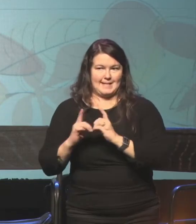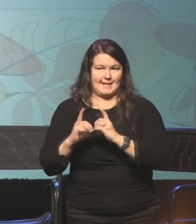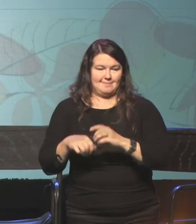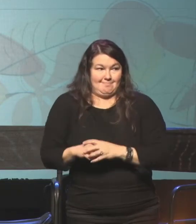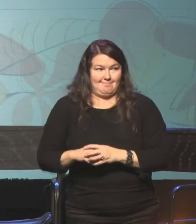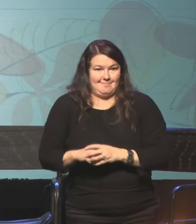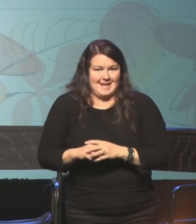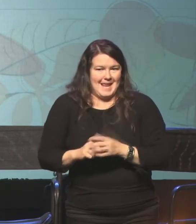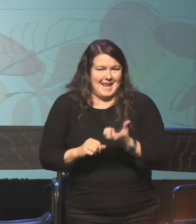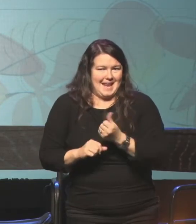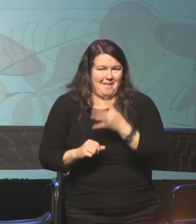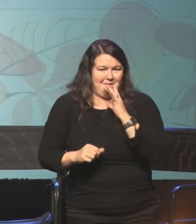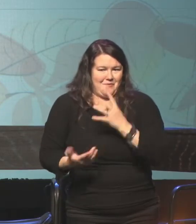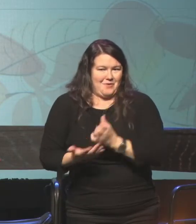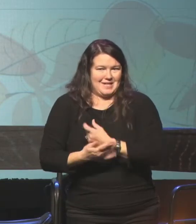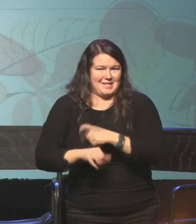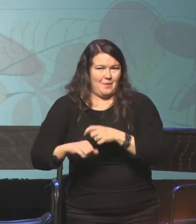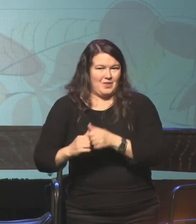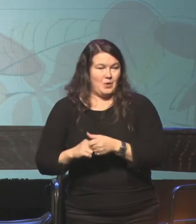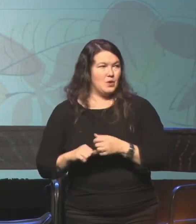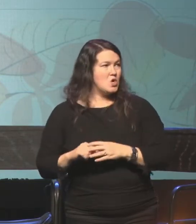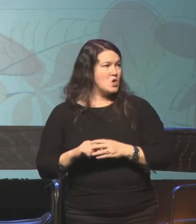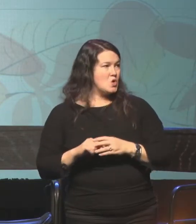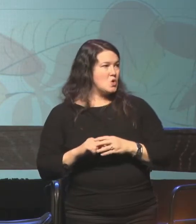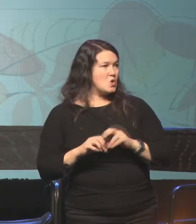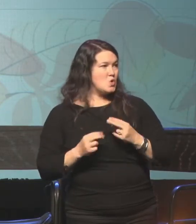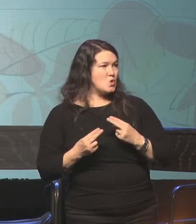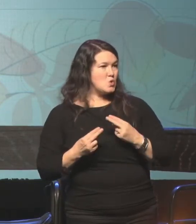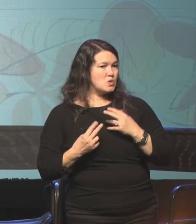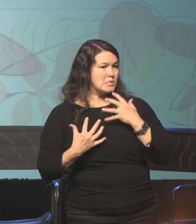spend time with you. And now you're like, oh, no.